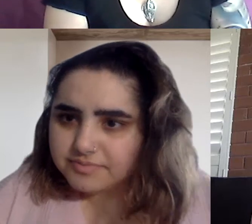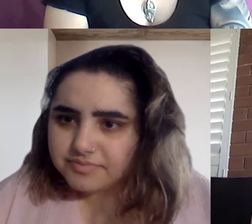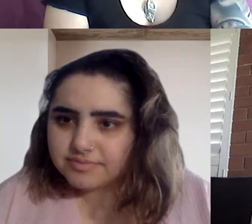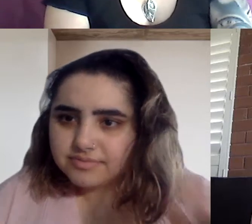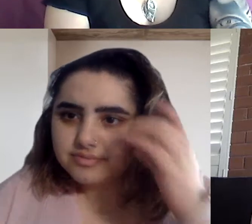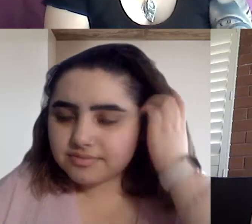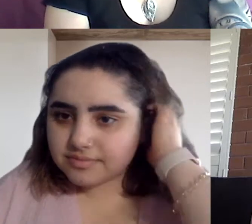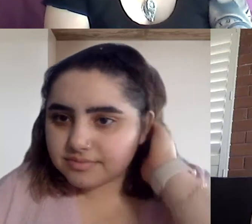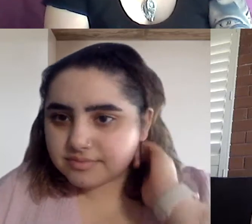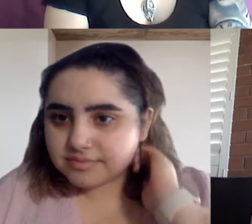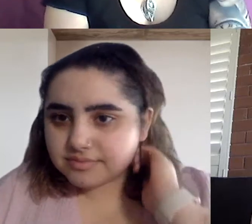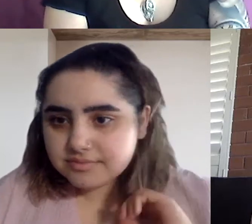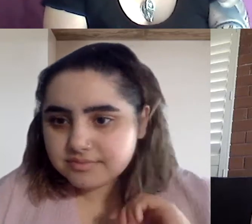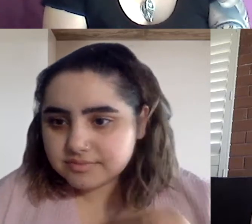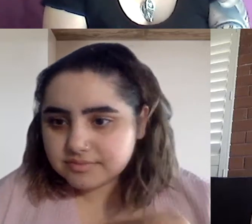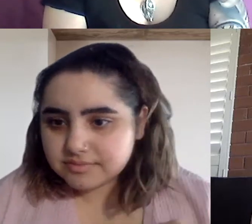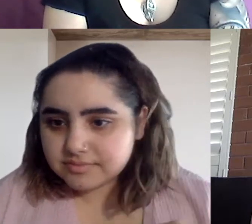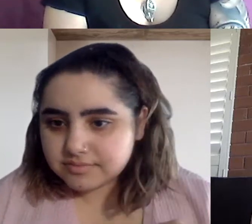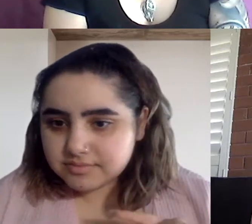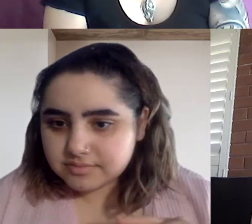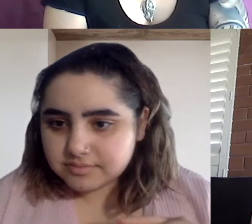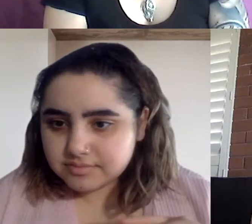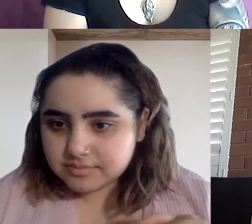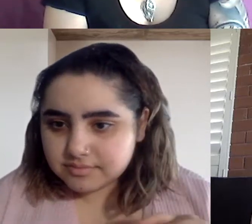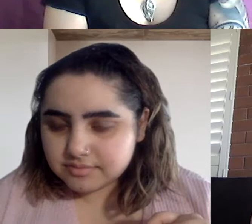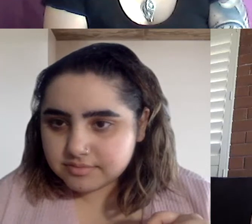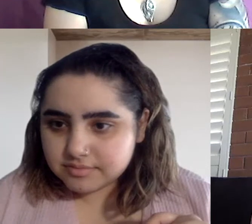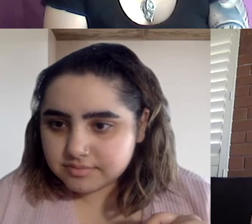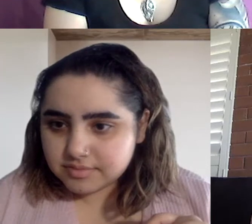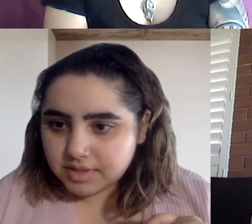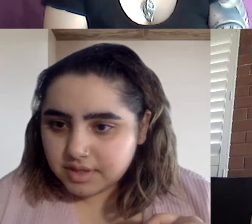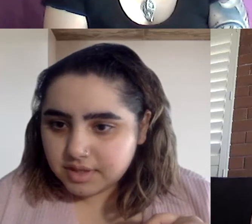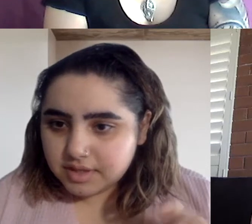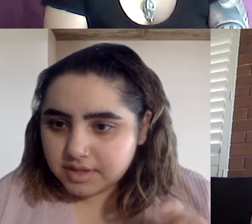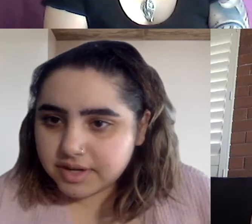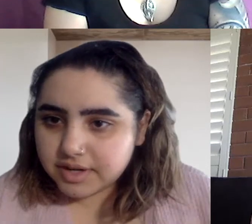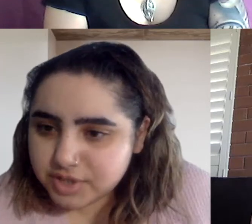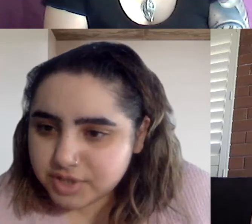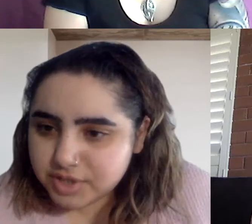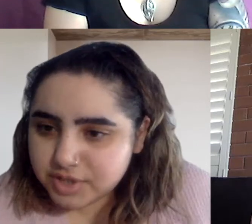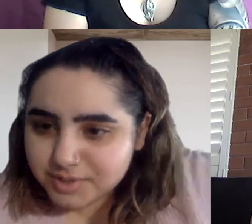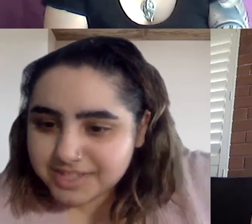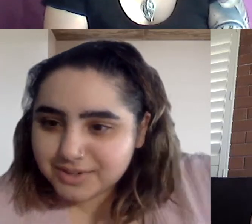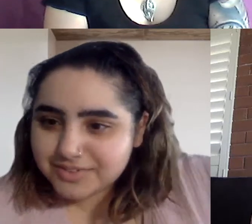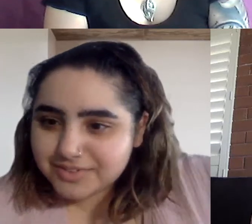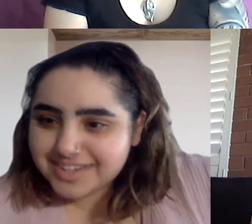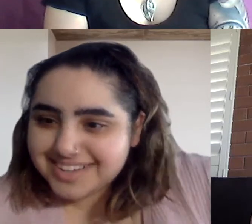to stay for Stephanie and no, hang on, who have we got next? Yes, it's me. It's